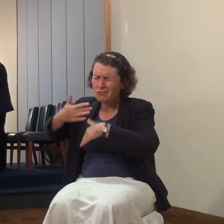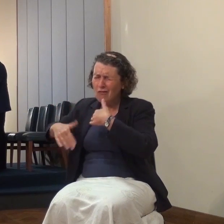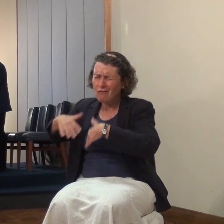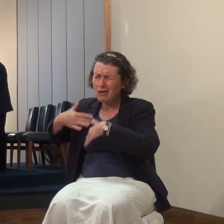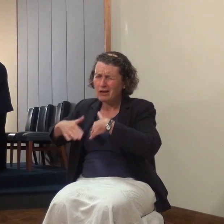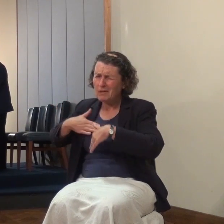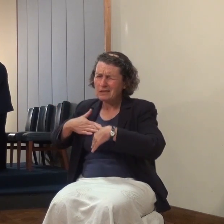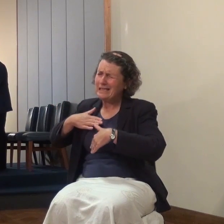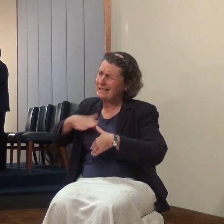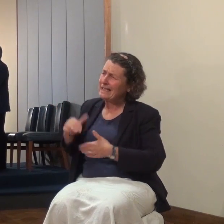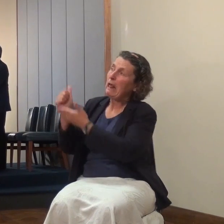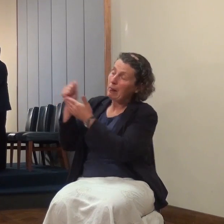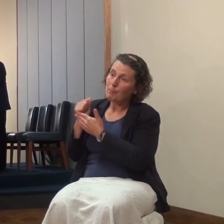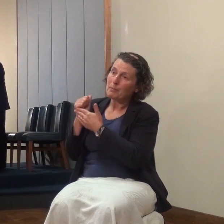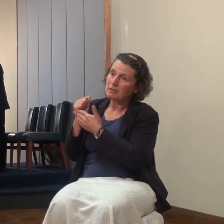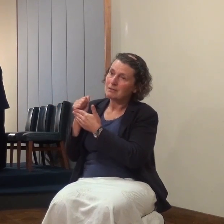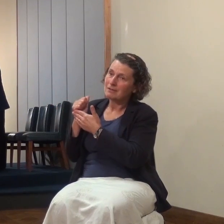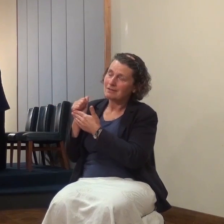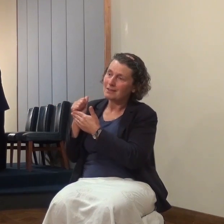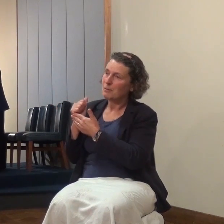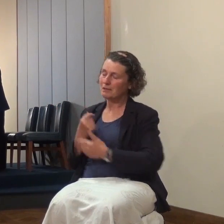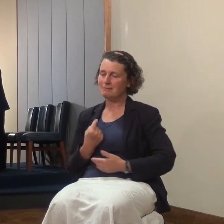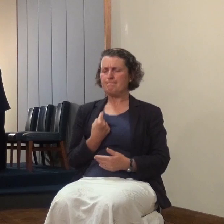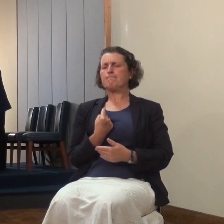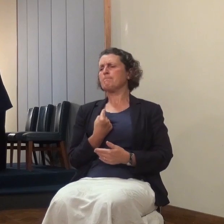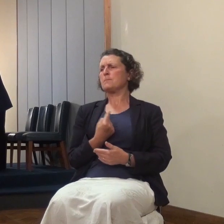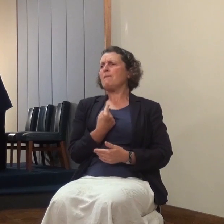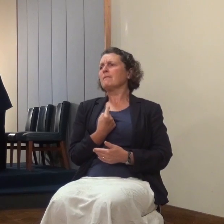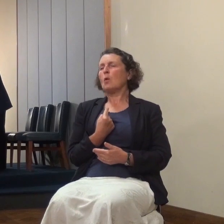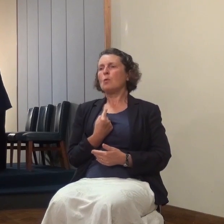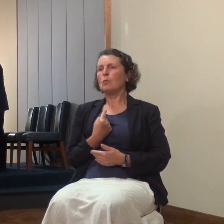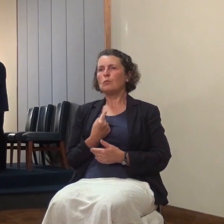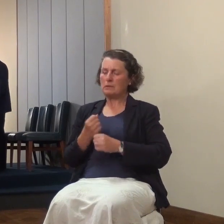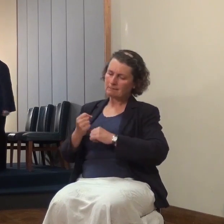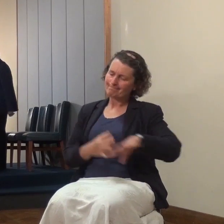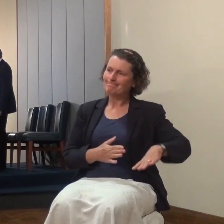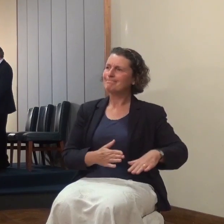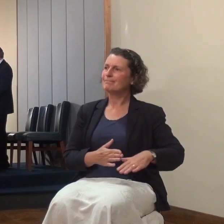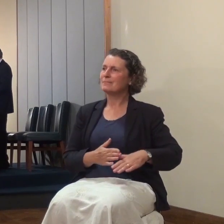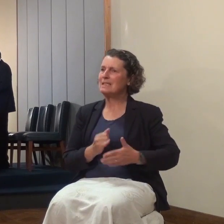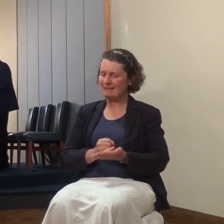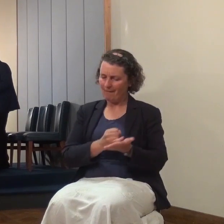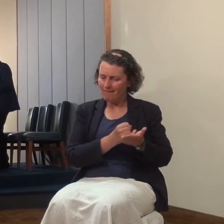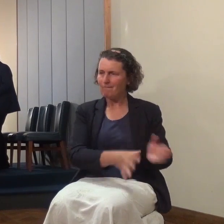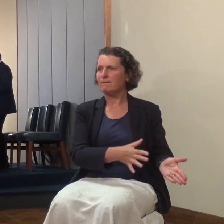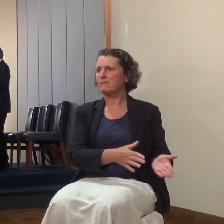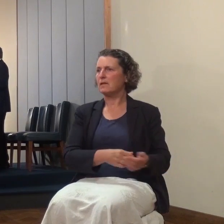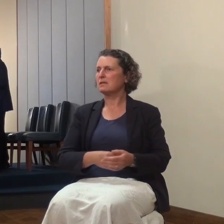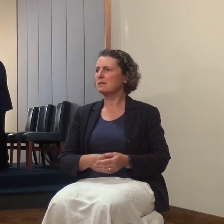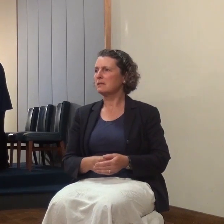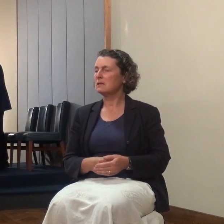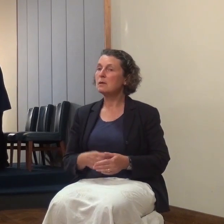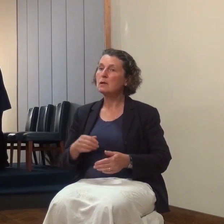promote holiness and bring destruction to its opposite, sin. Paul's affliction was designed to stop